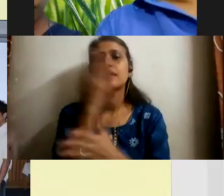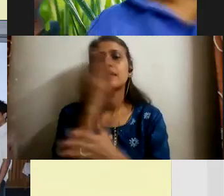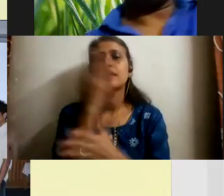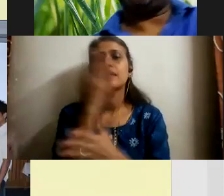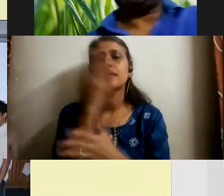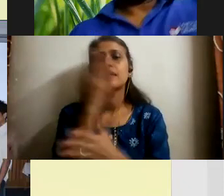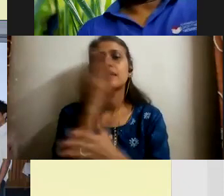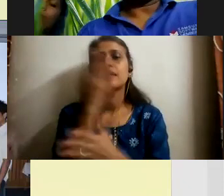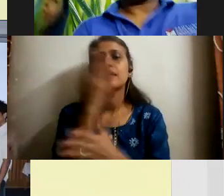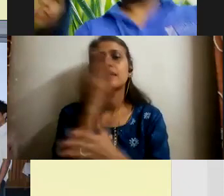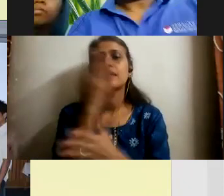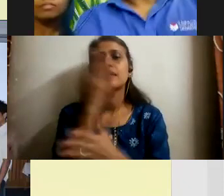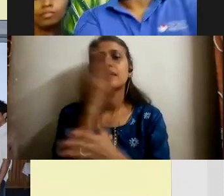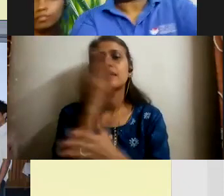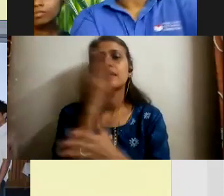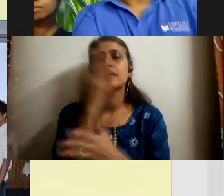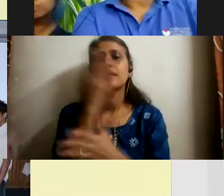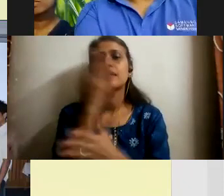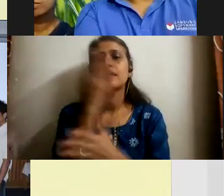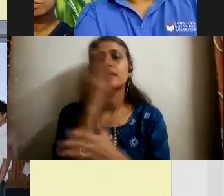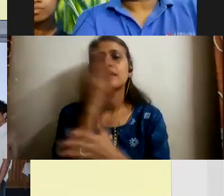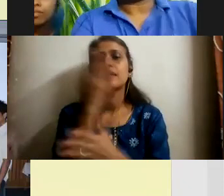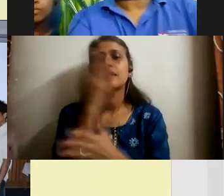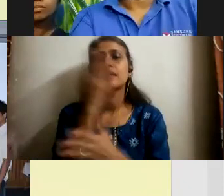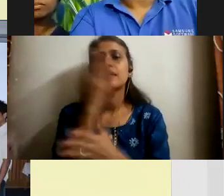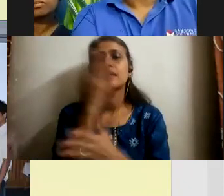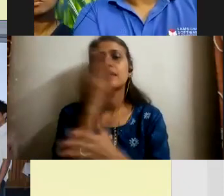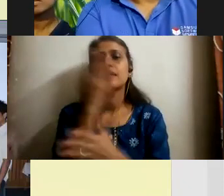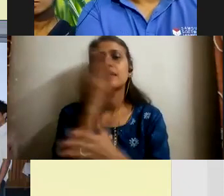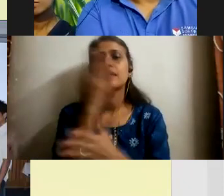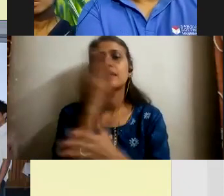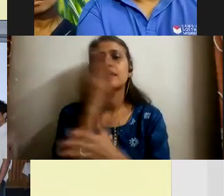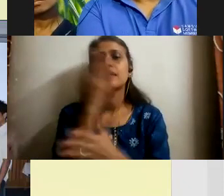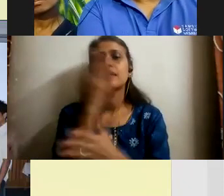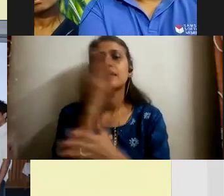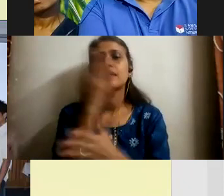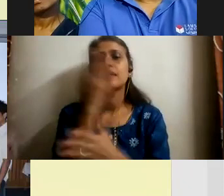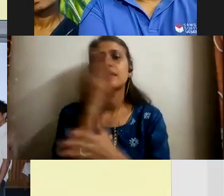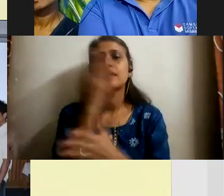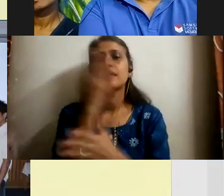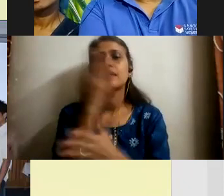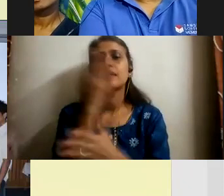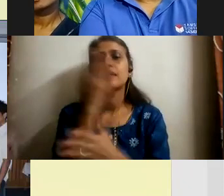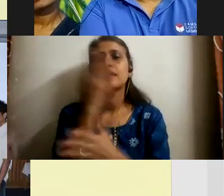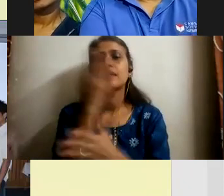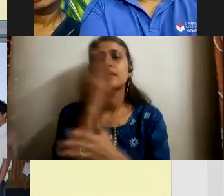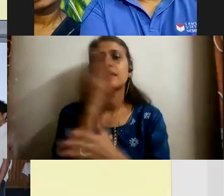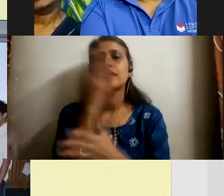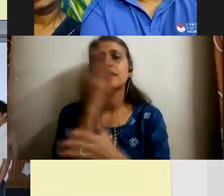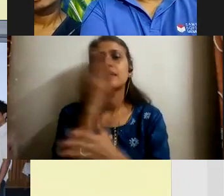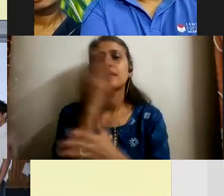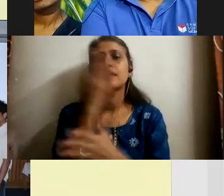or networks come together to solve their own problem. So there are women networks, there are, you know, other